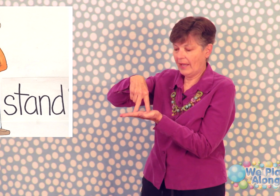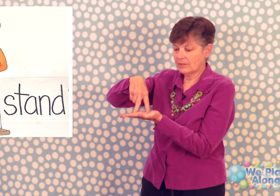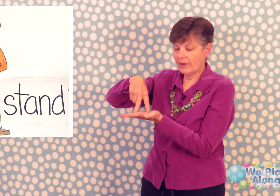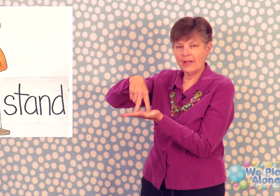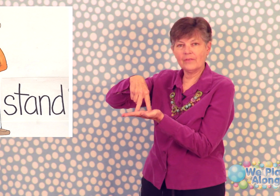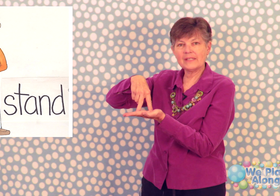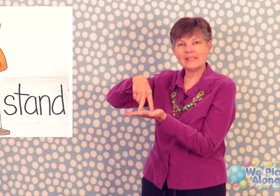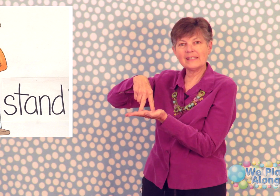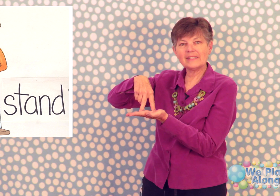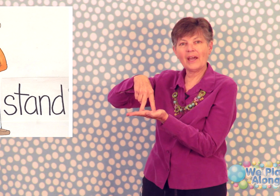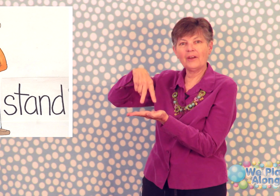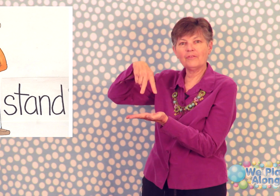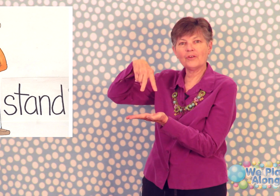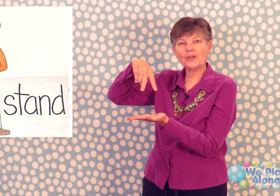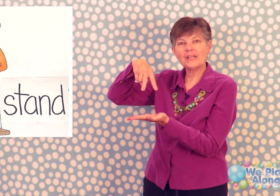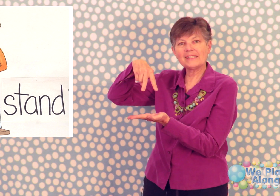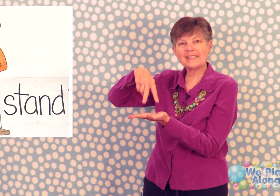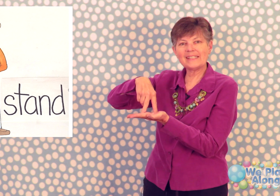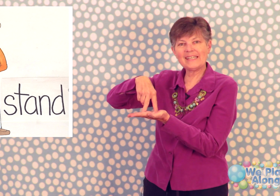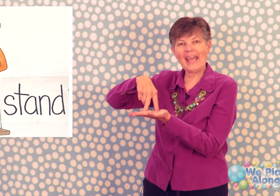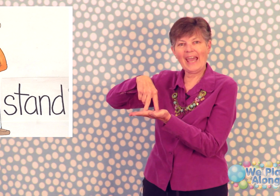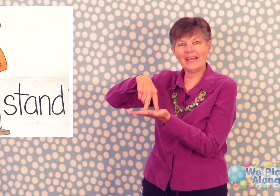hands right here. This is the sign for stand.